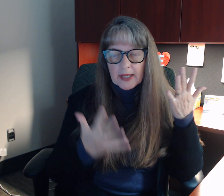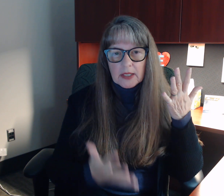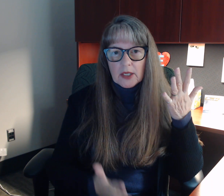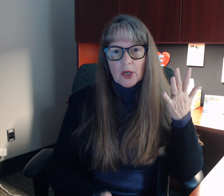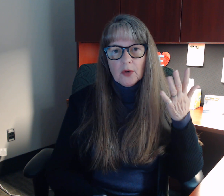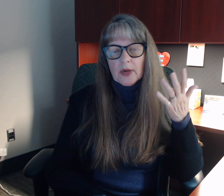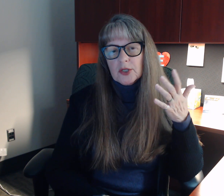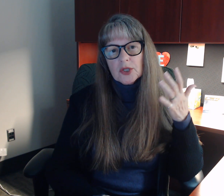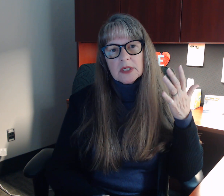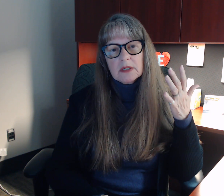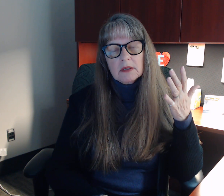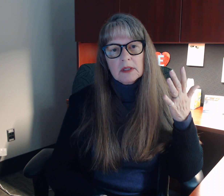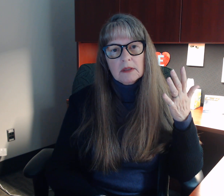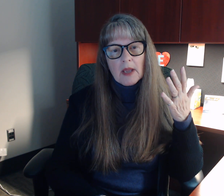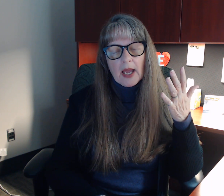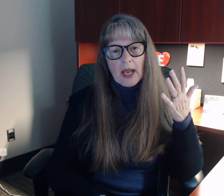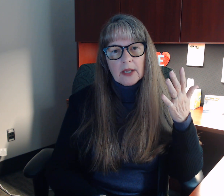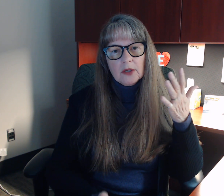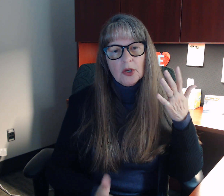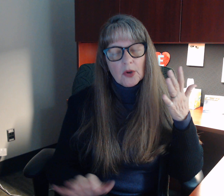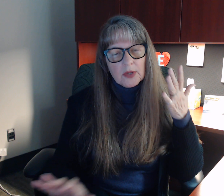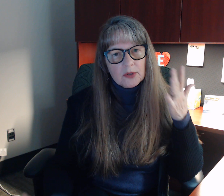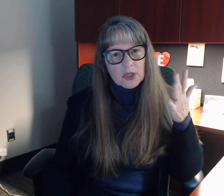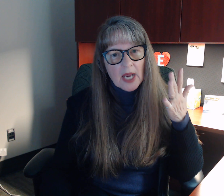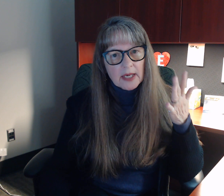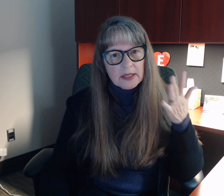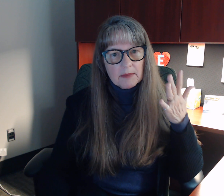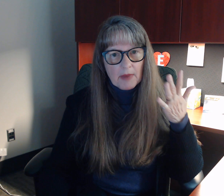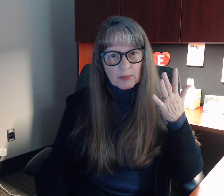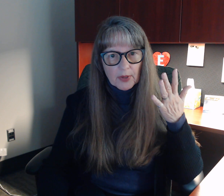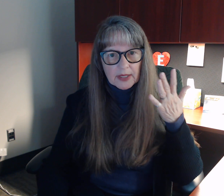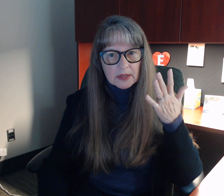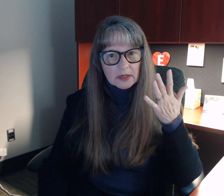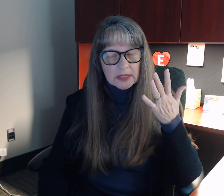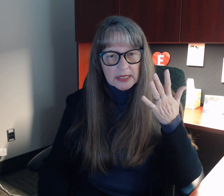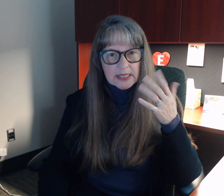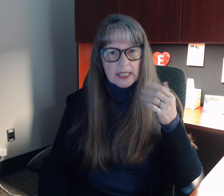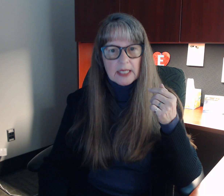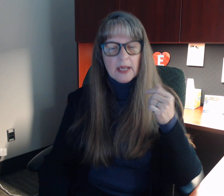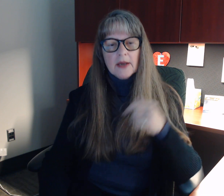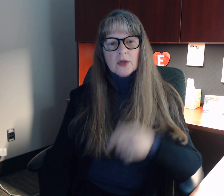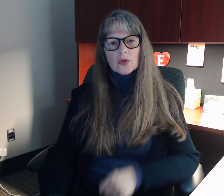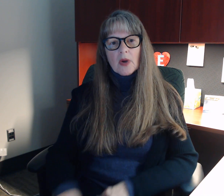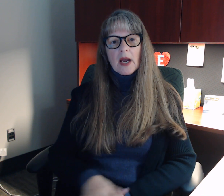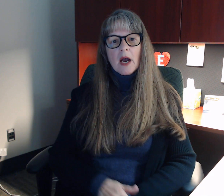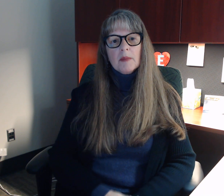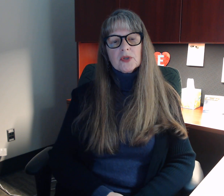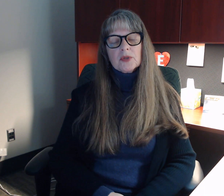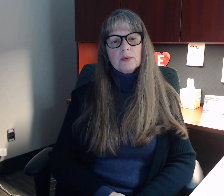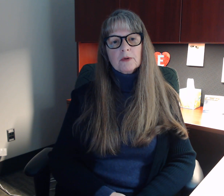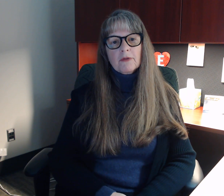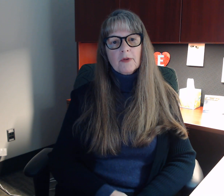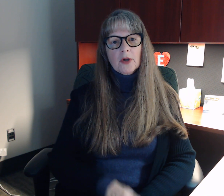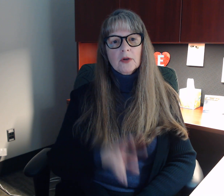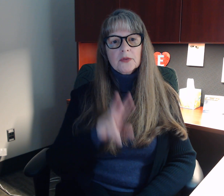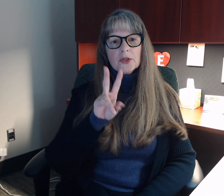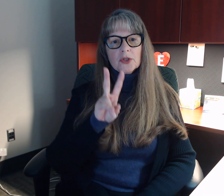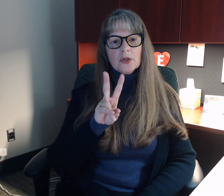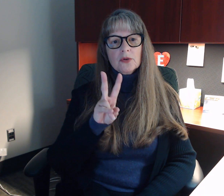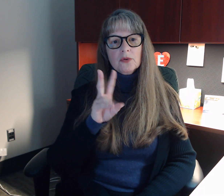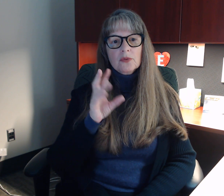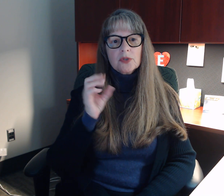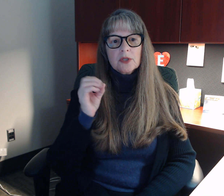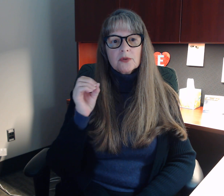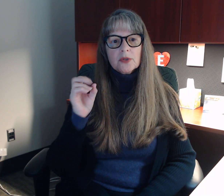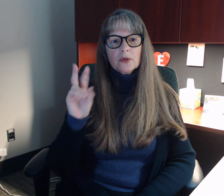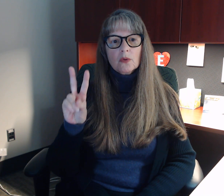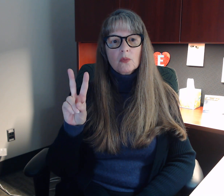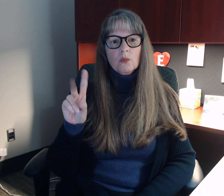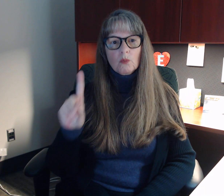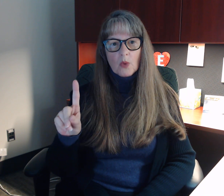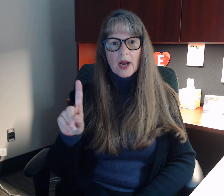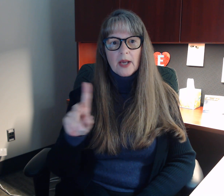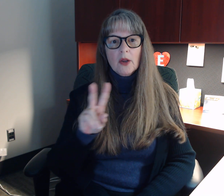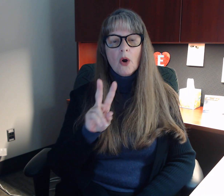year. It just kind of did my brain a little tizzy. So I almost preferred the 2001